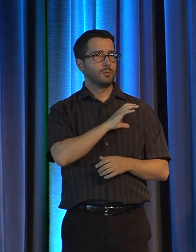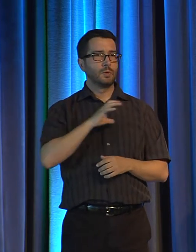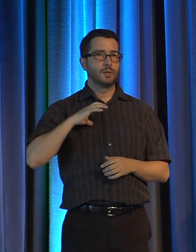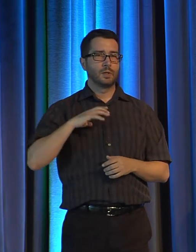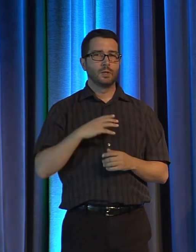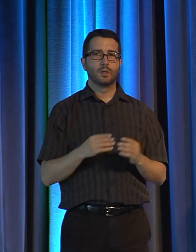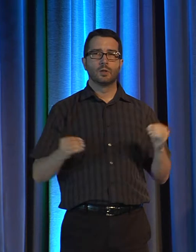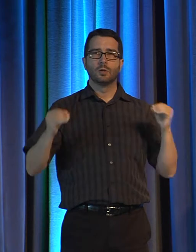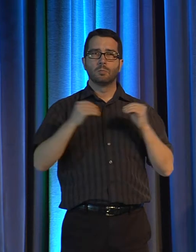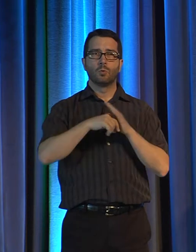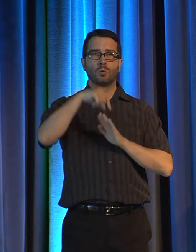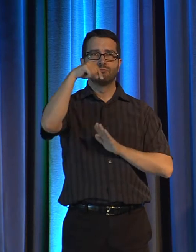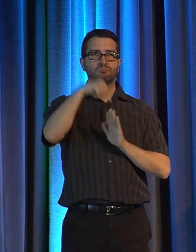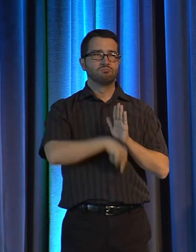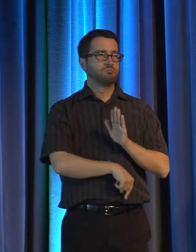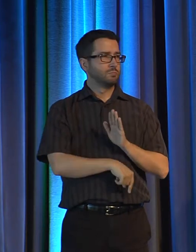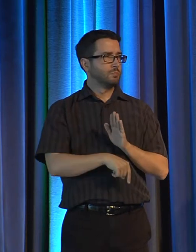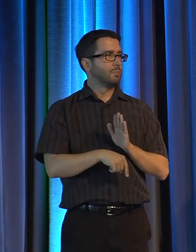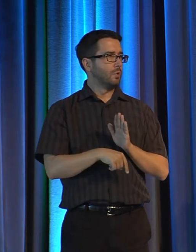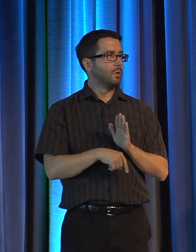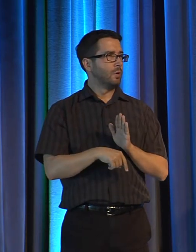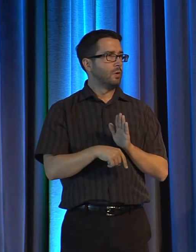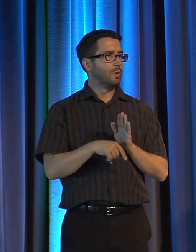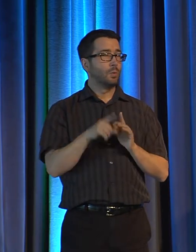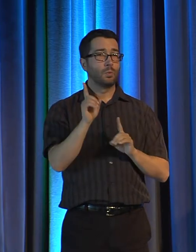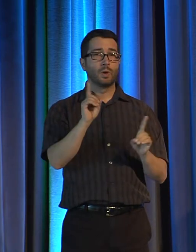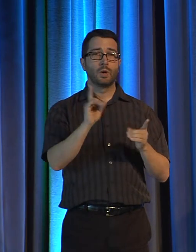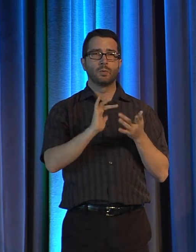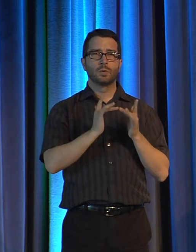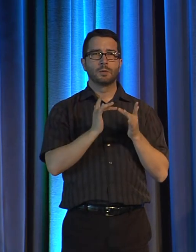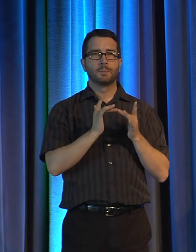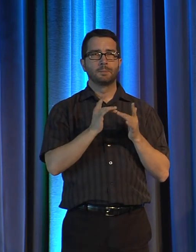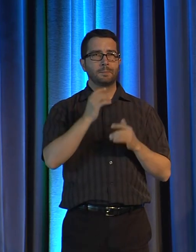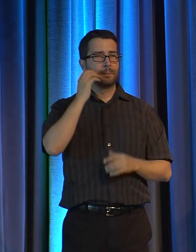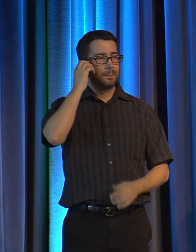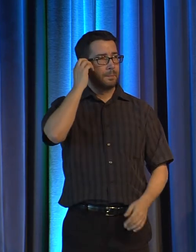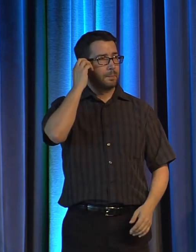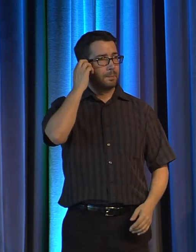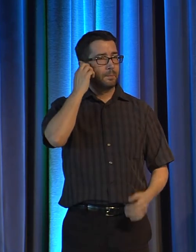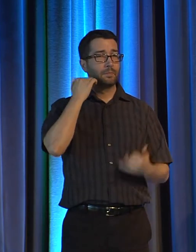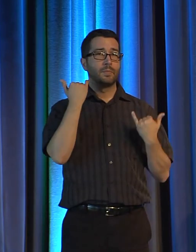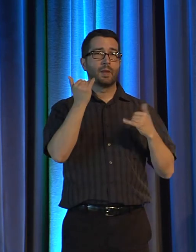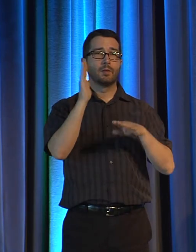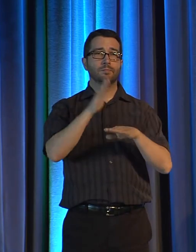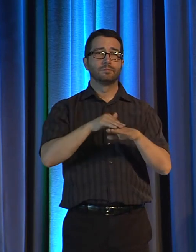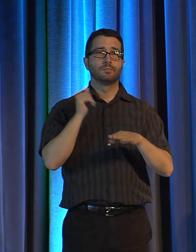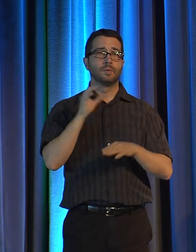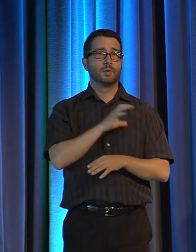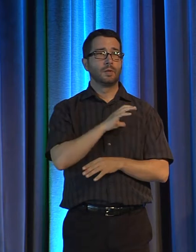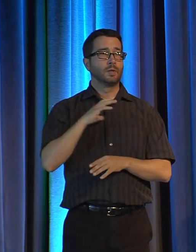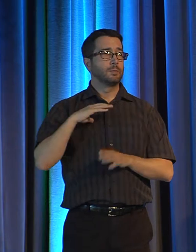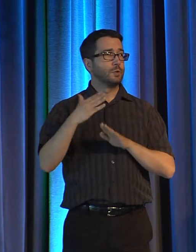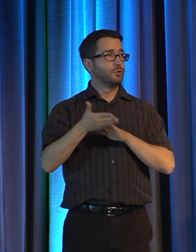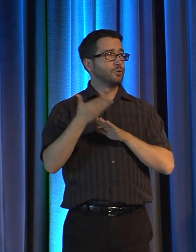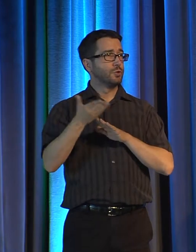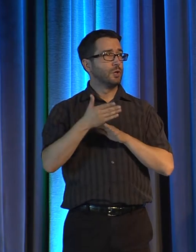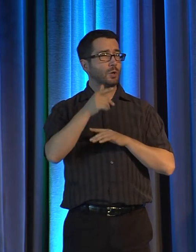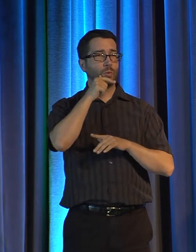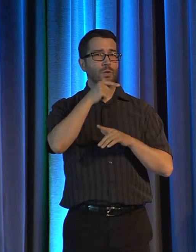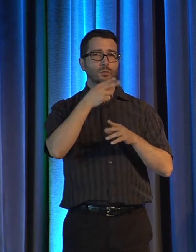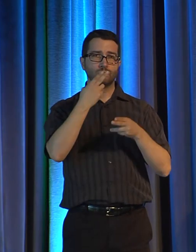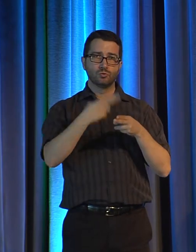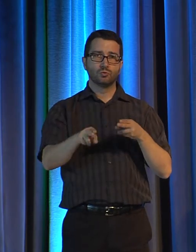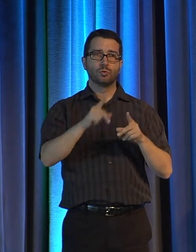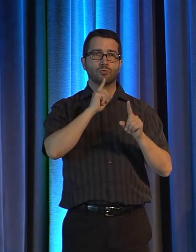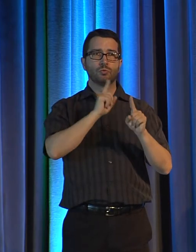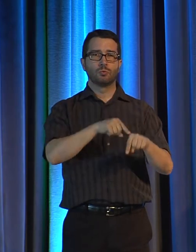find a more detailed version of our annual report on our website. I now call upon the committee chairs to provide a brief report